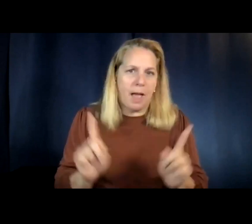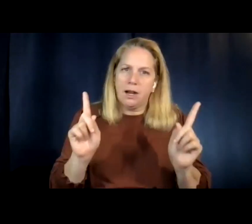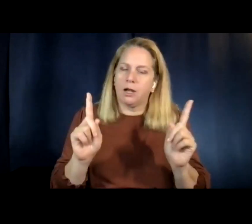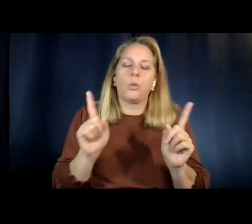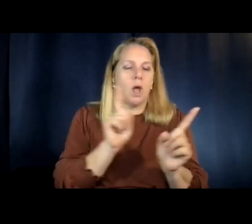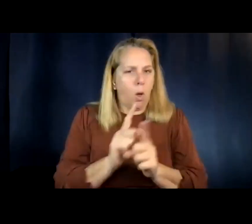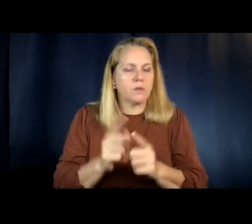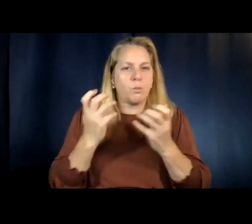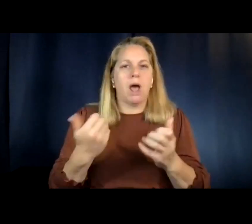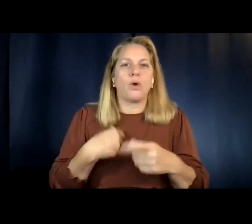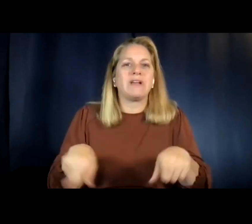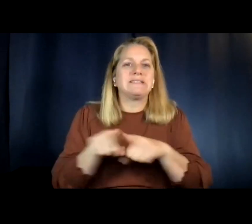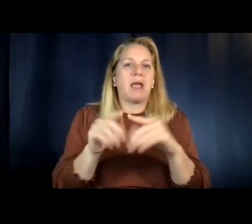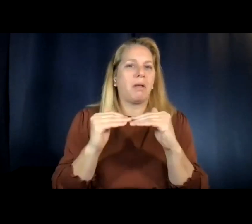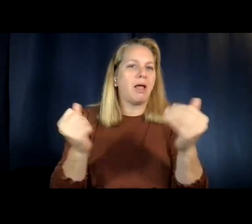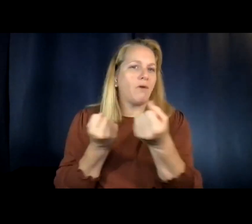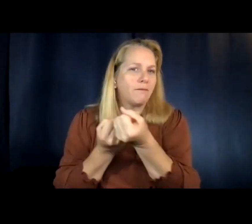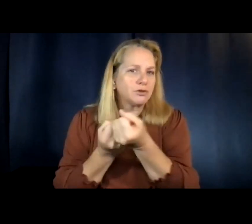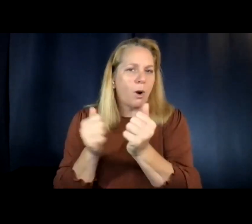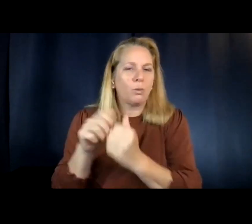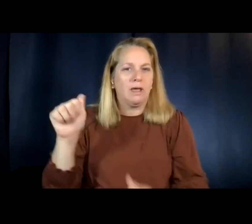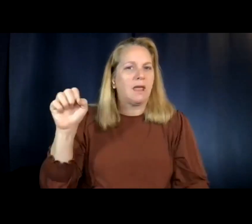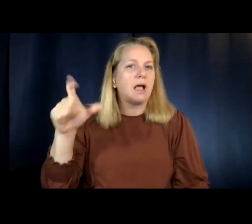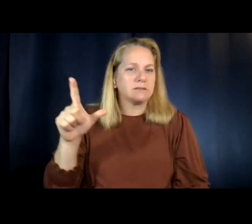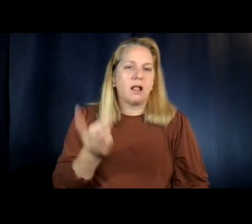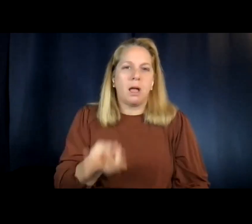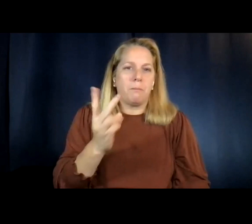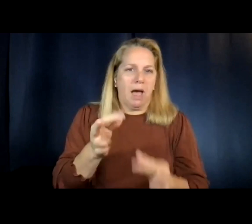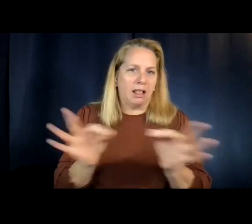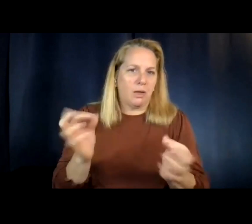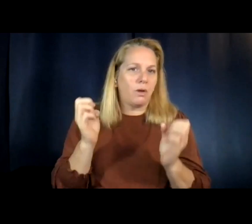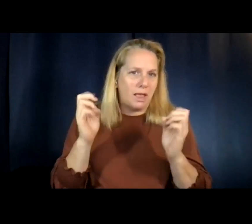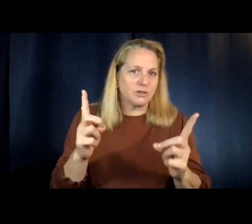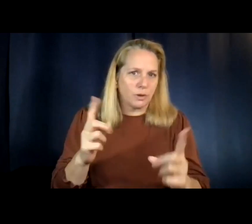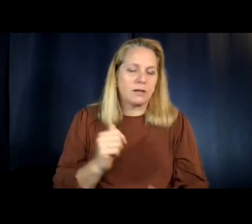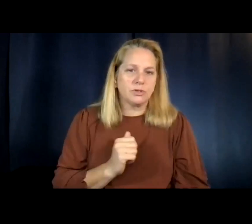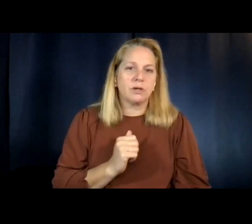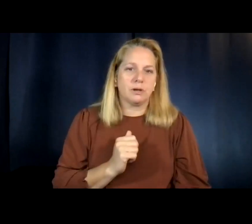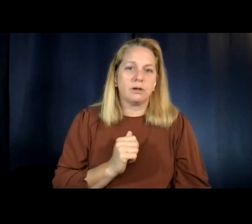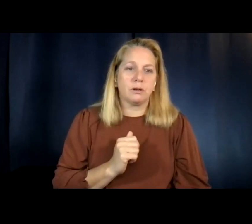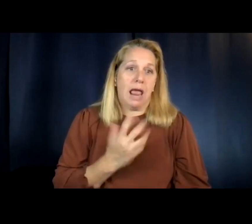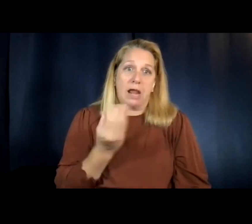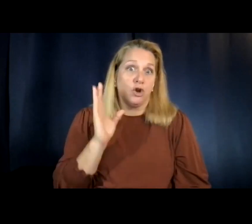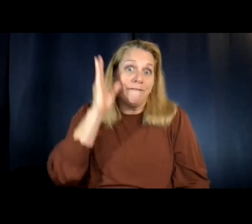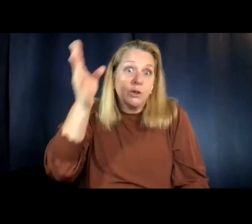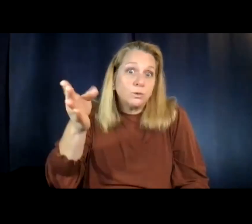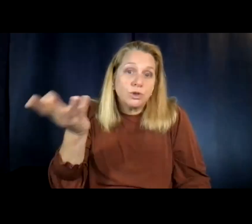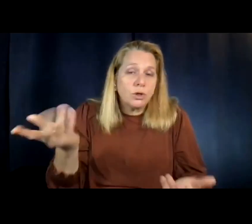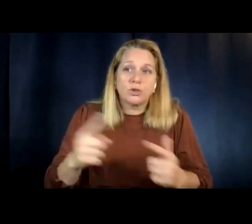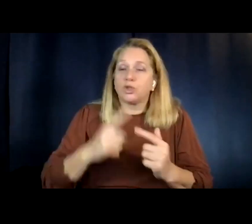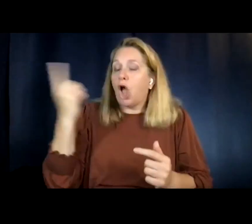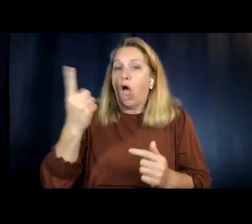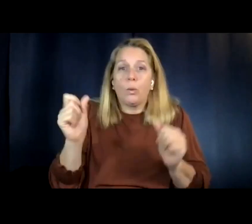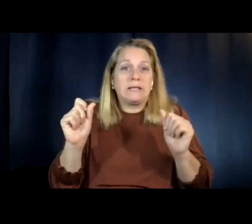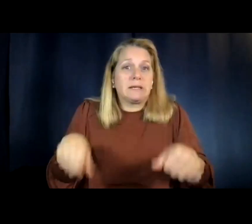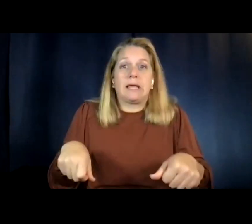same level of support in her ASL and bilingual education and future. So she will always be able